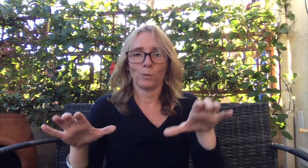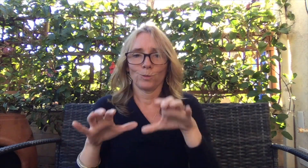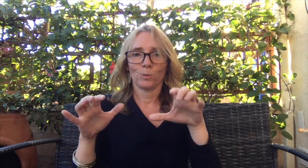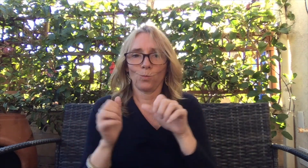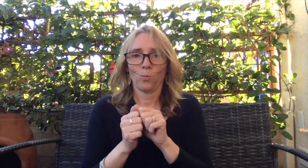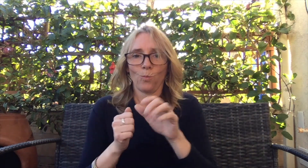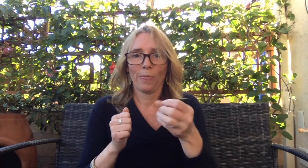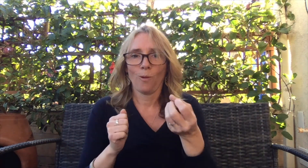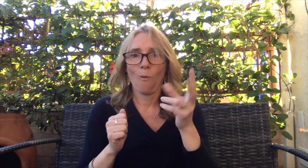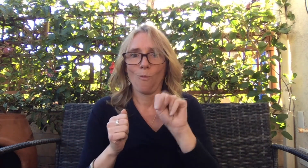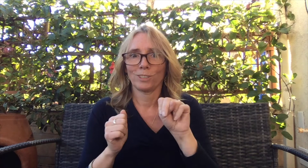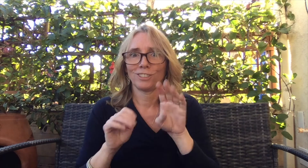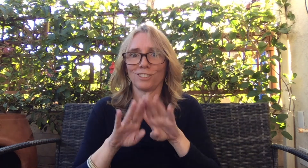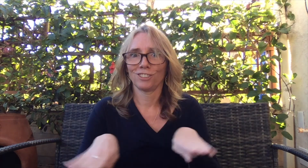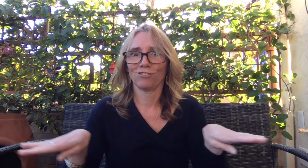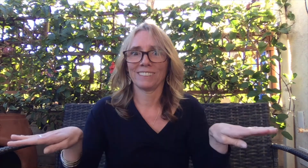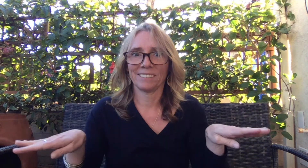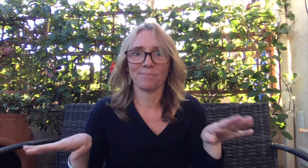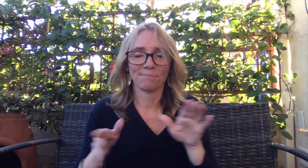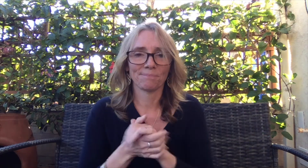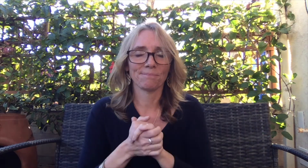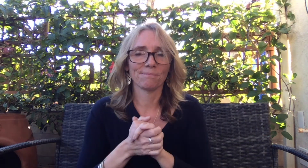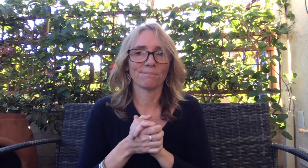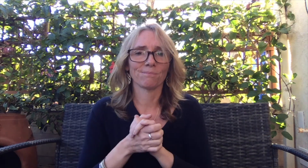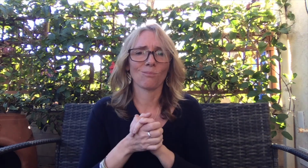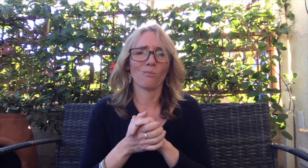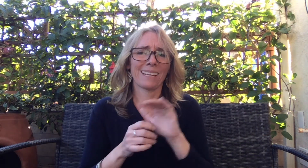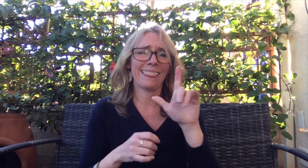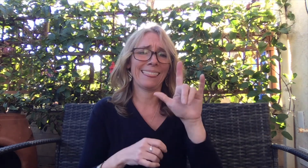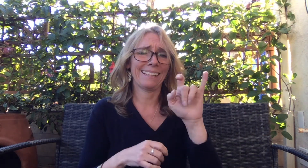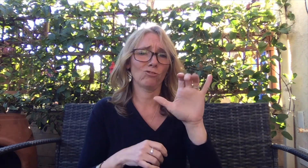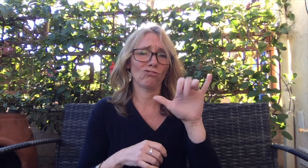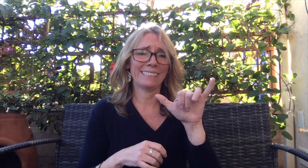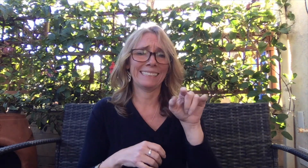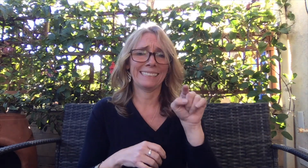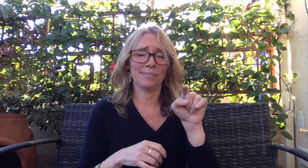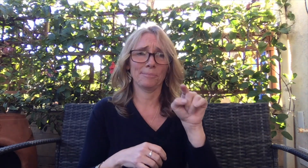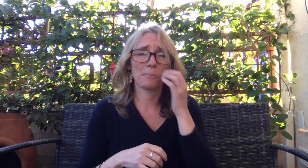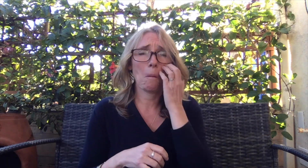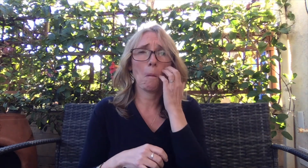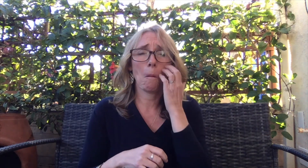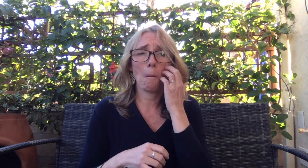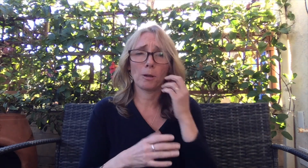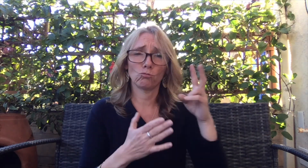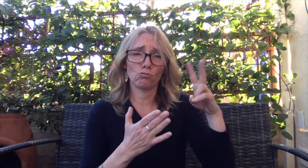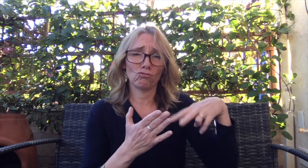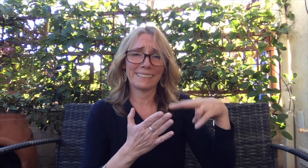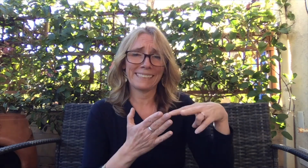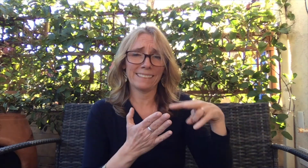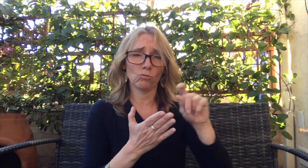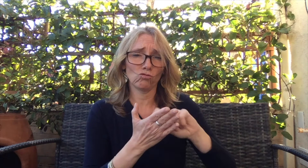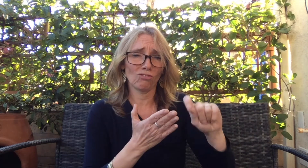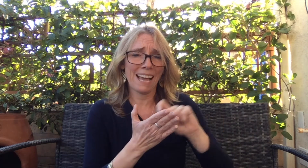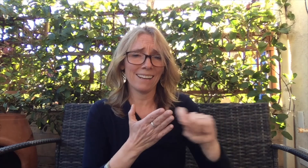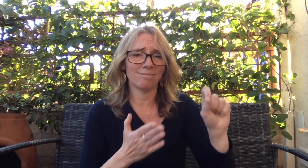may start to mitigate that questioning. So it's important that we engage and that we respond to